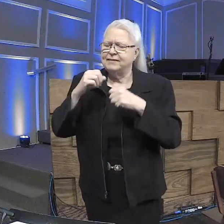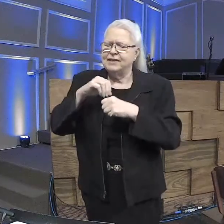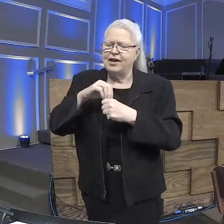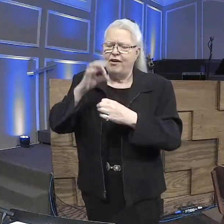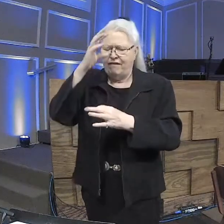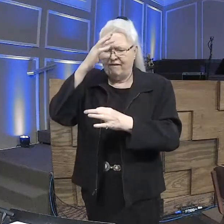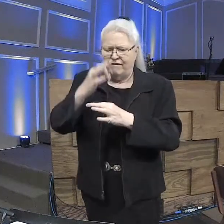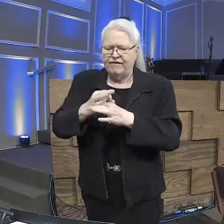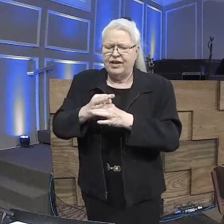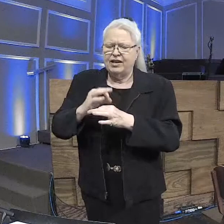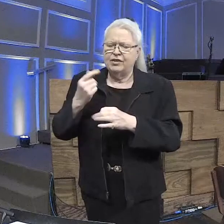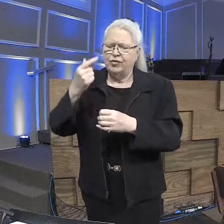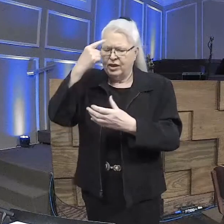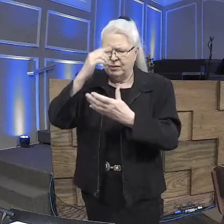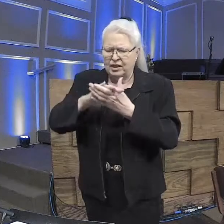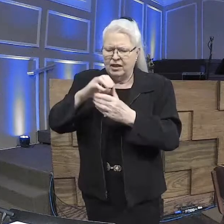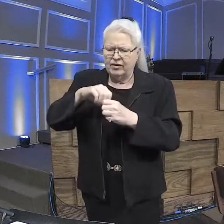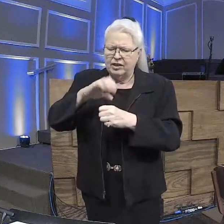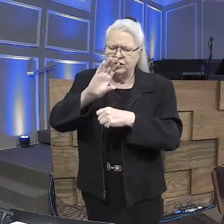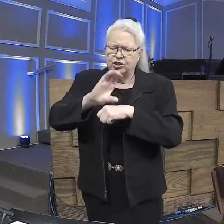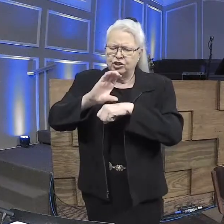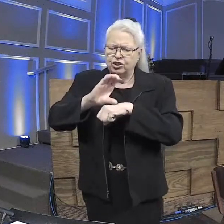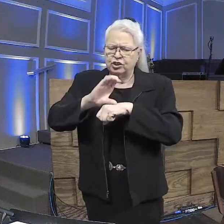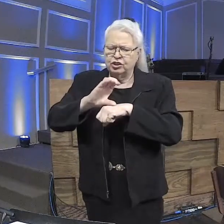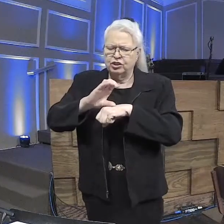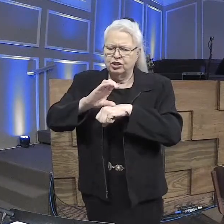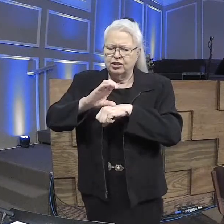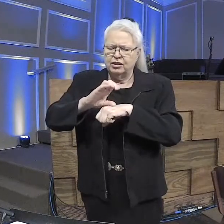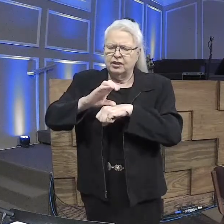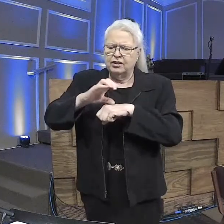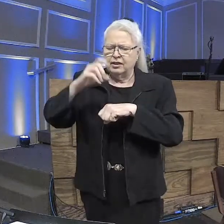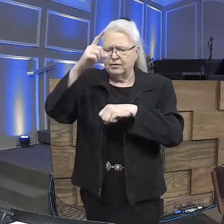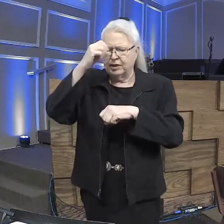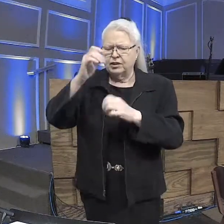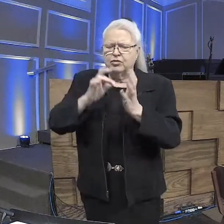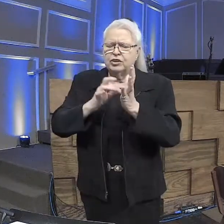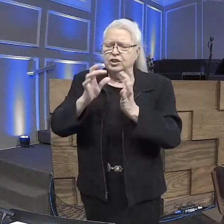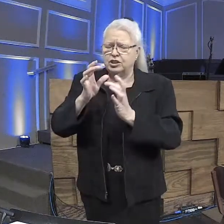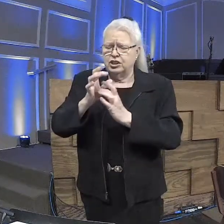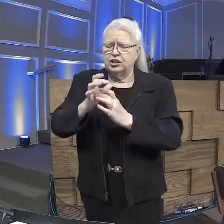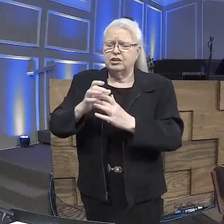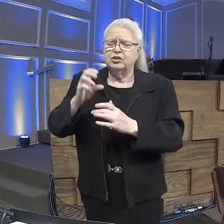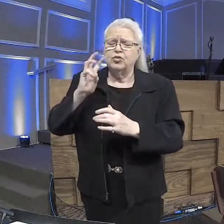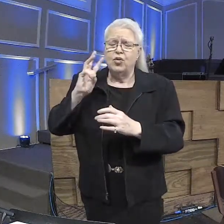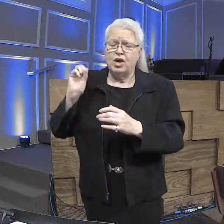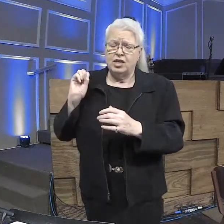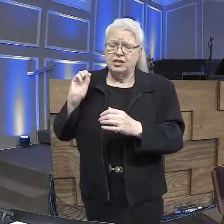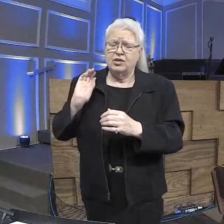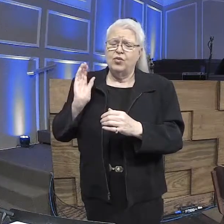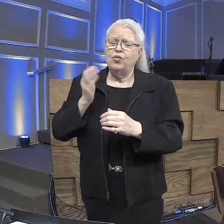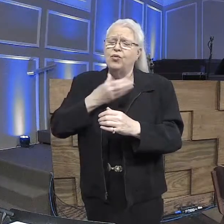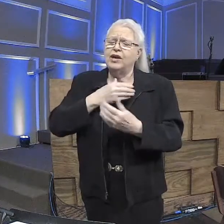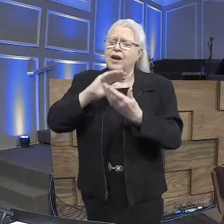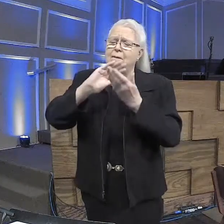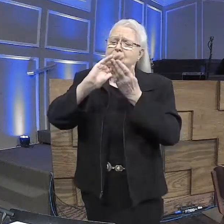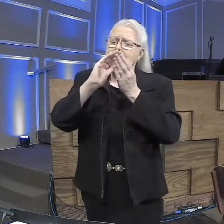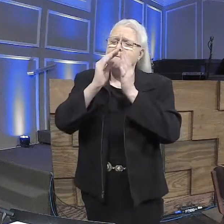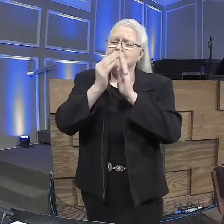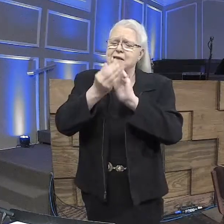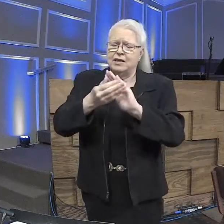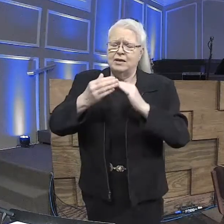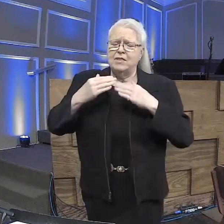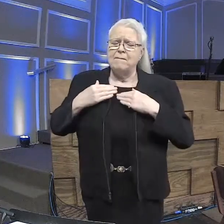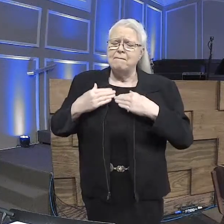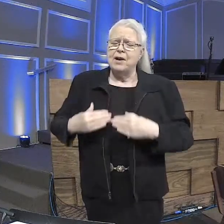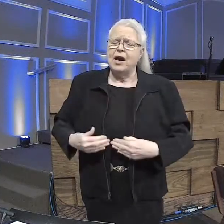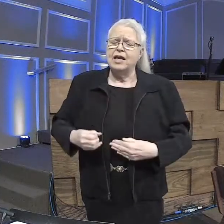Lord, we believe in the church, because what Jesus once was, we have become. We're the body of Christ assembled. And